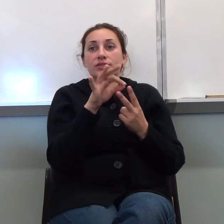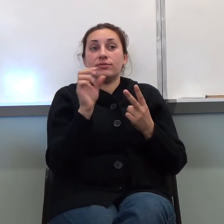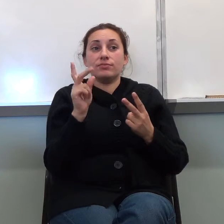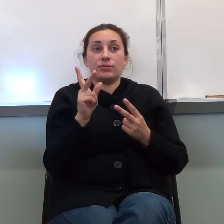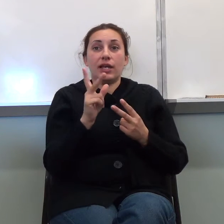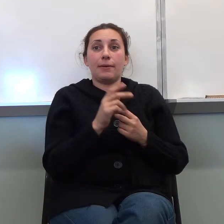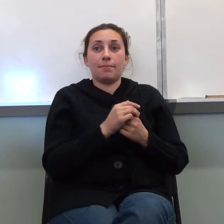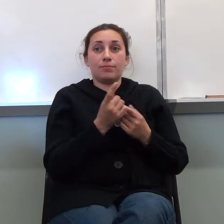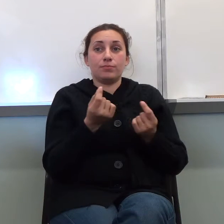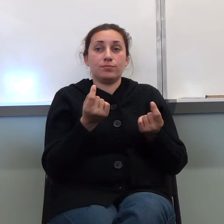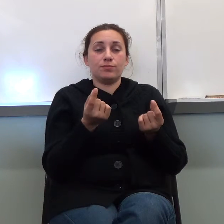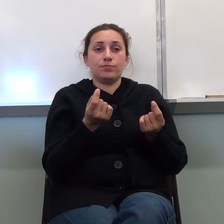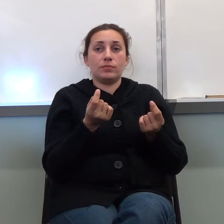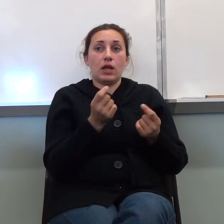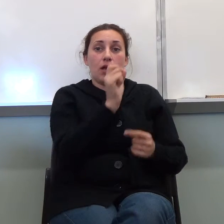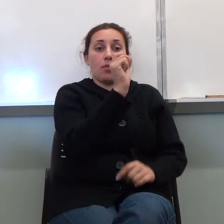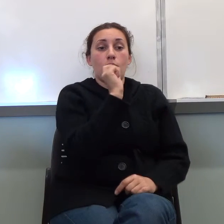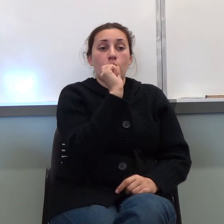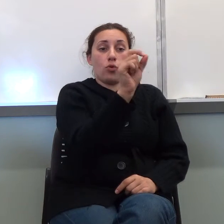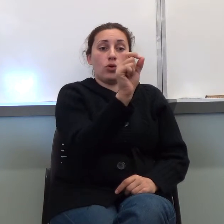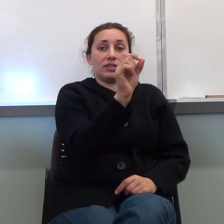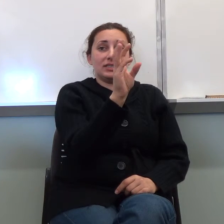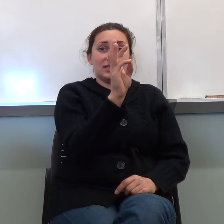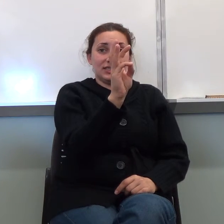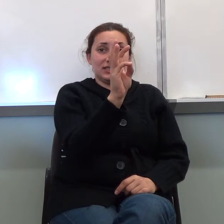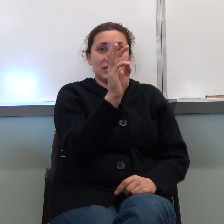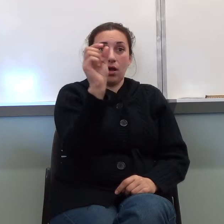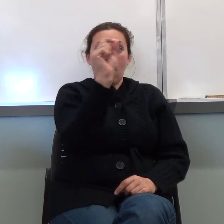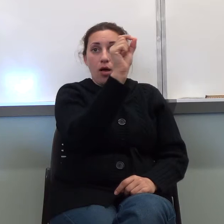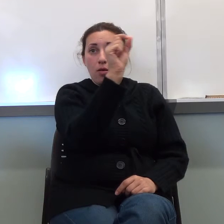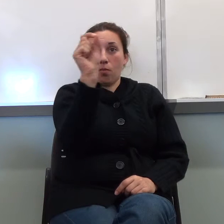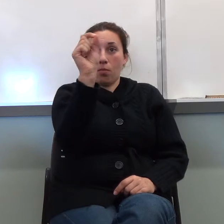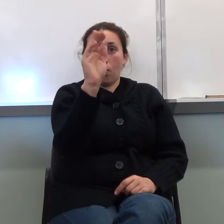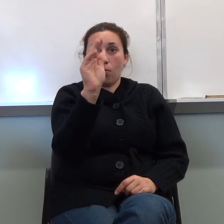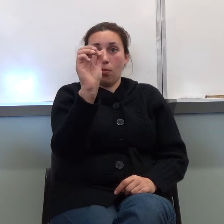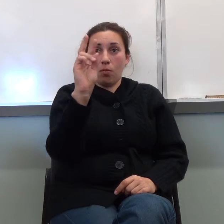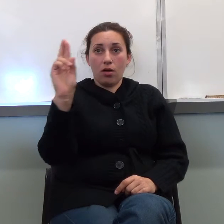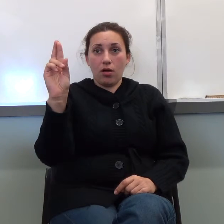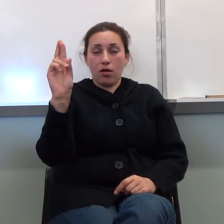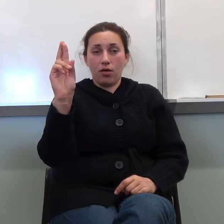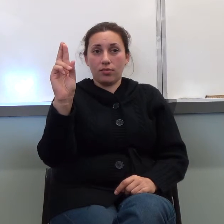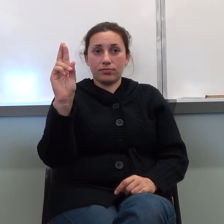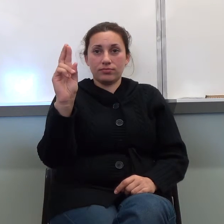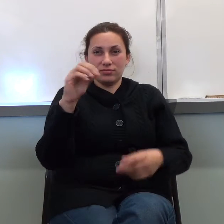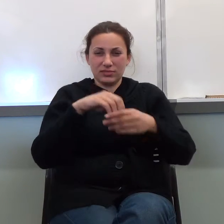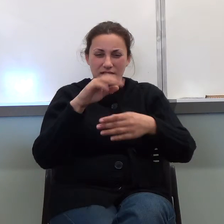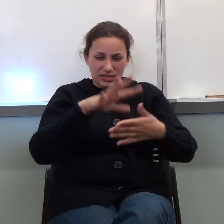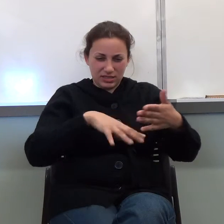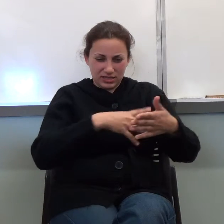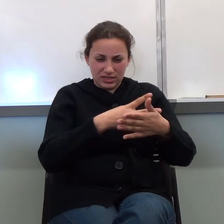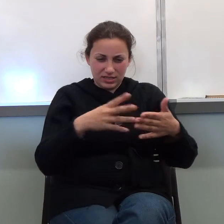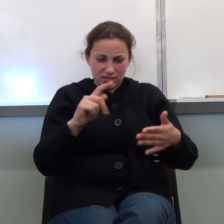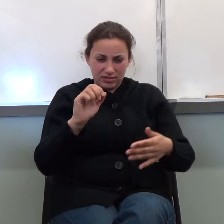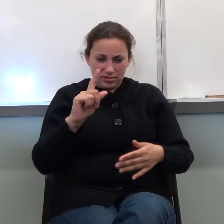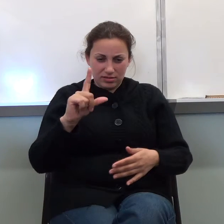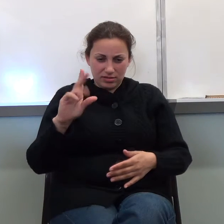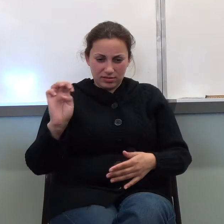That 0.6 bar, if you'll remember, that repeating decimal is in a table. It's table 4 point something or other, or 5 point something